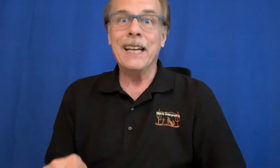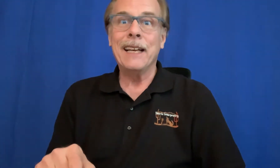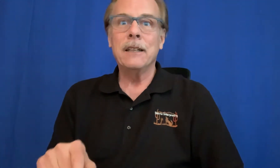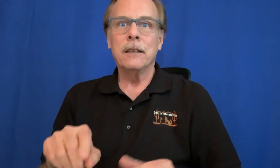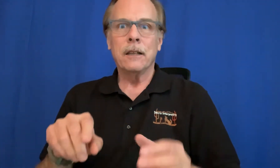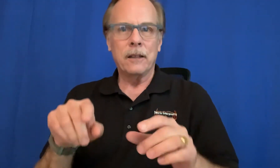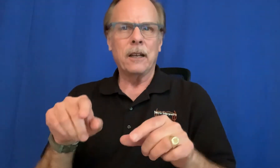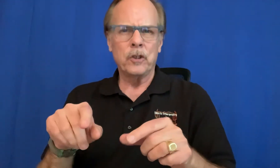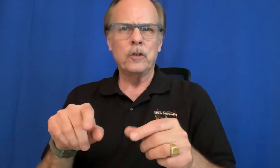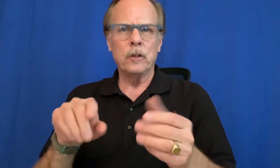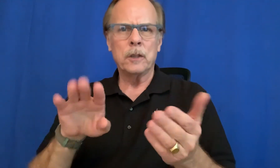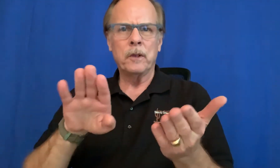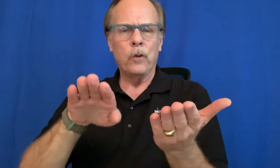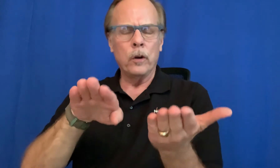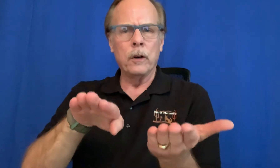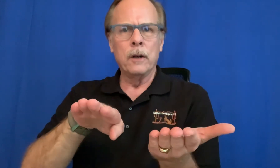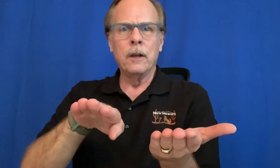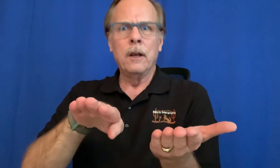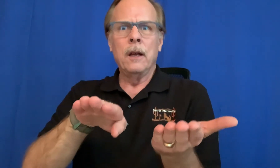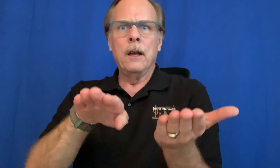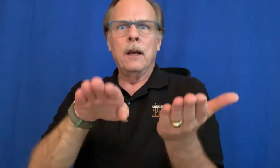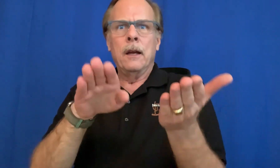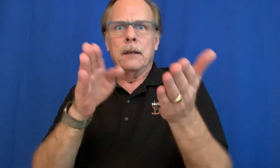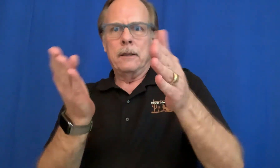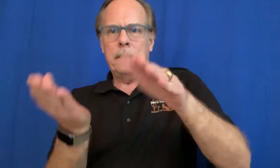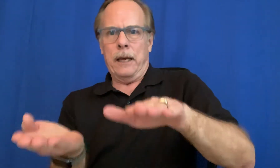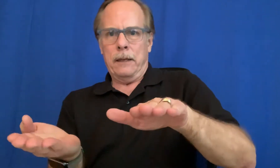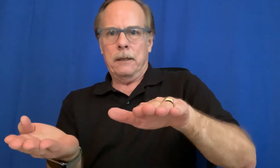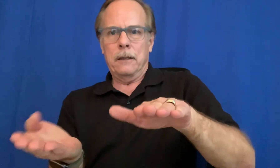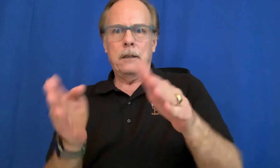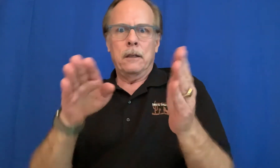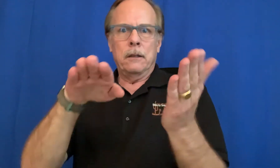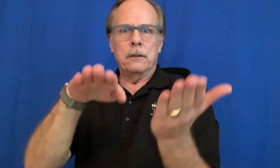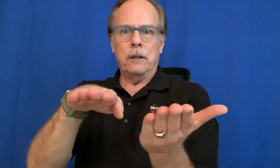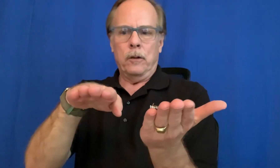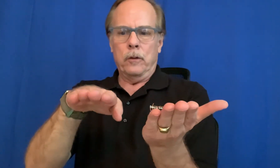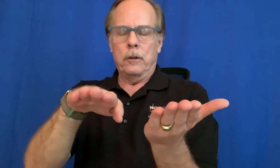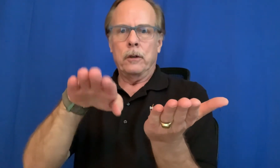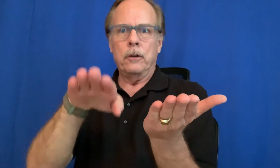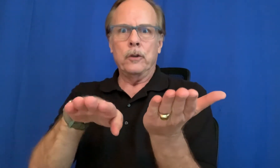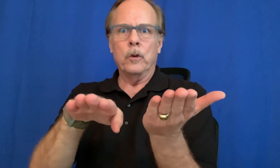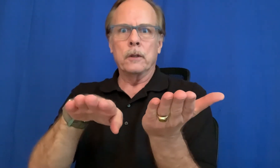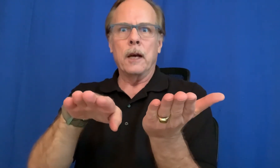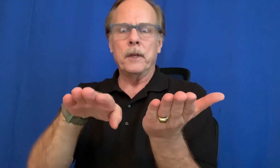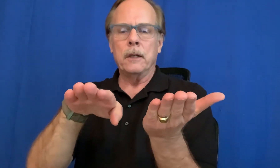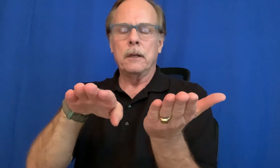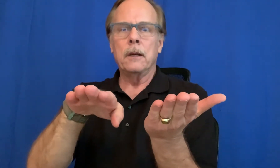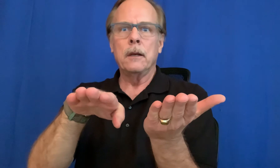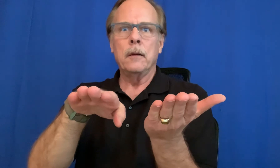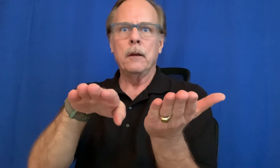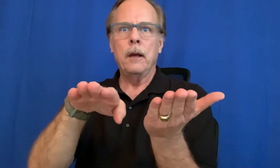Dead. I think I've showed you this before. Dead. So your dominant